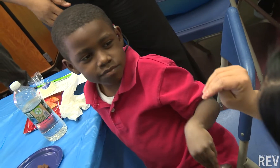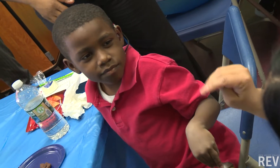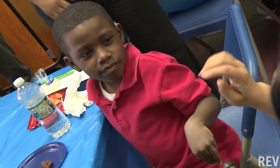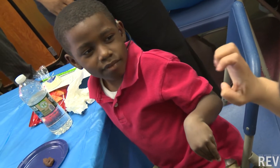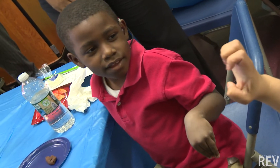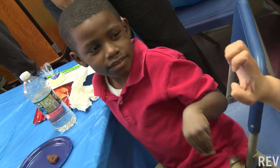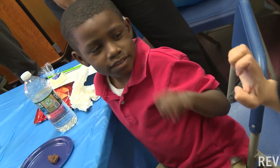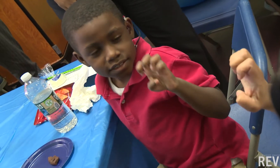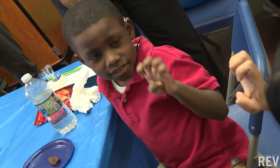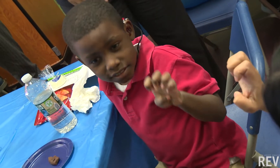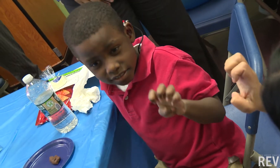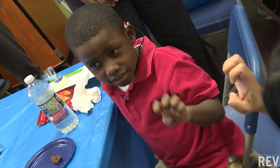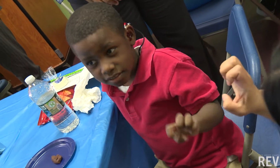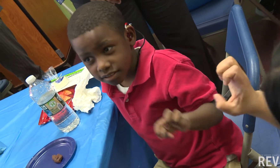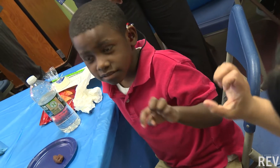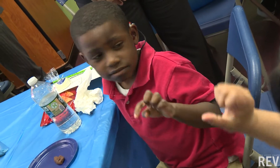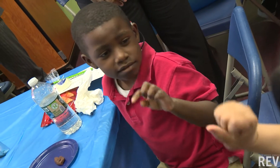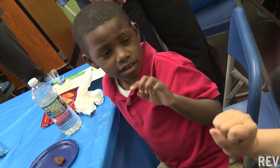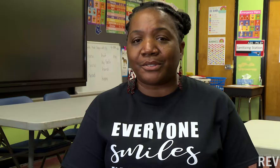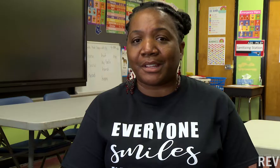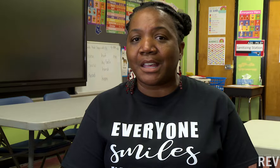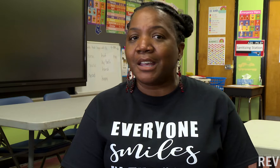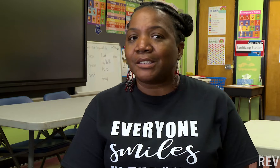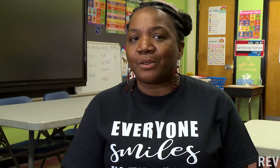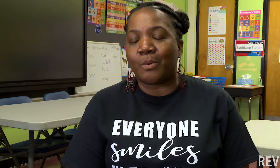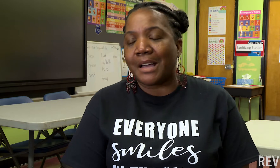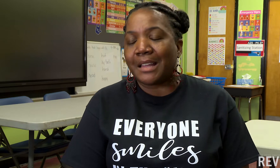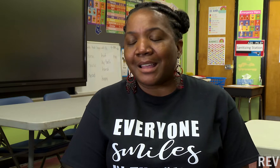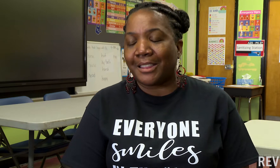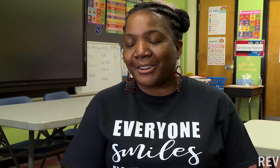have deaf family members, they have deaf people in their community, so why not learn?